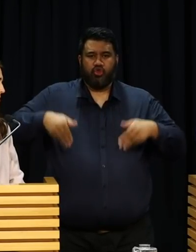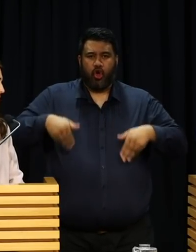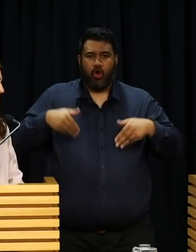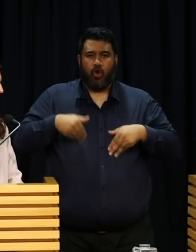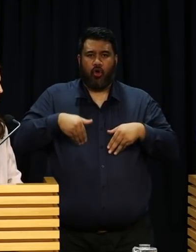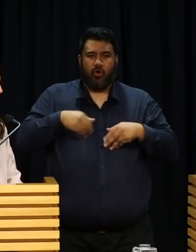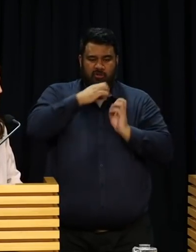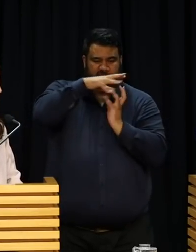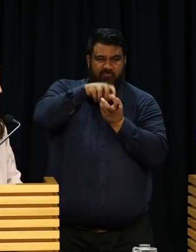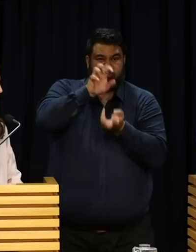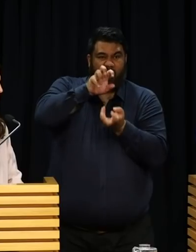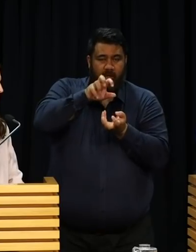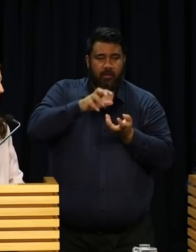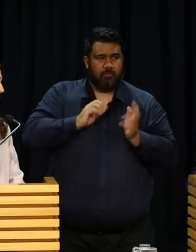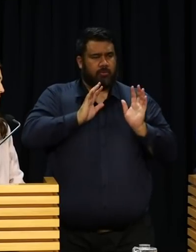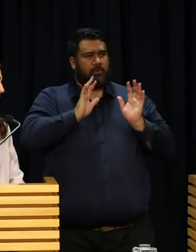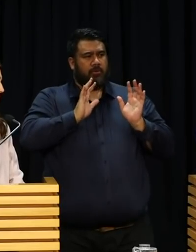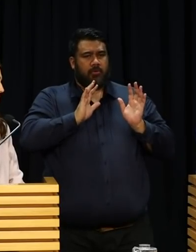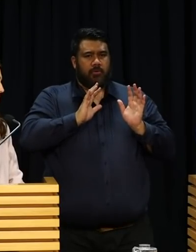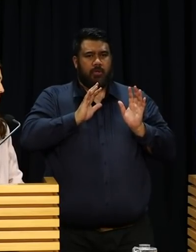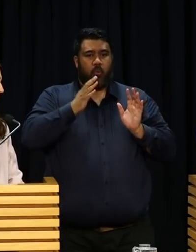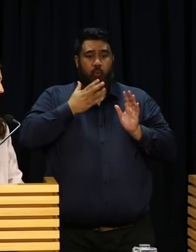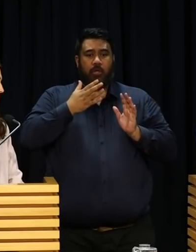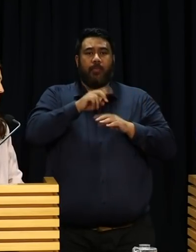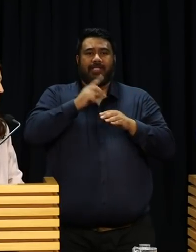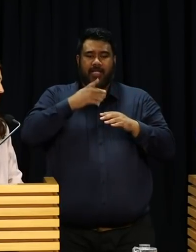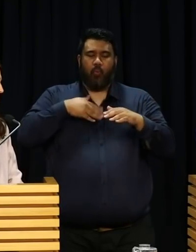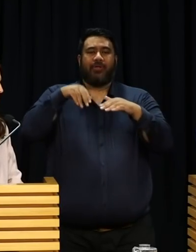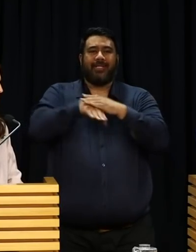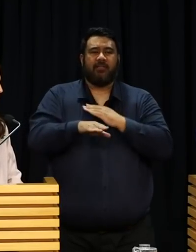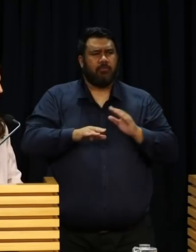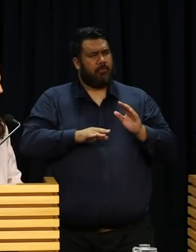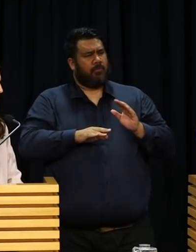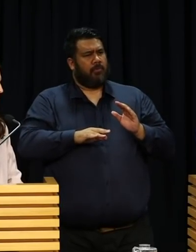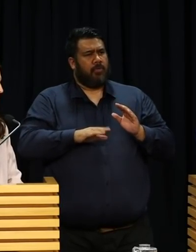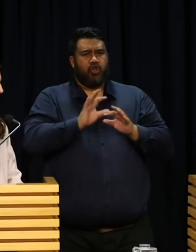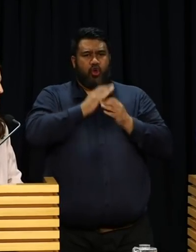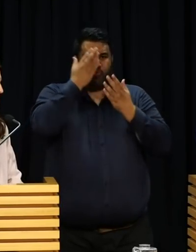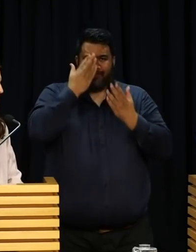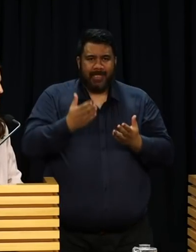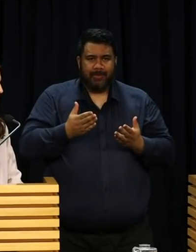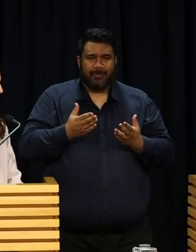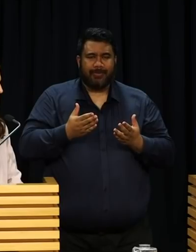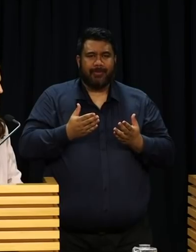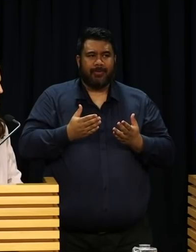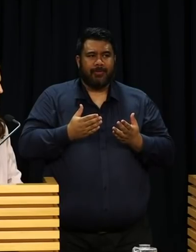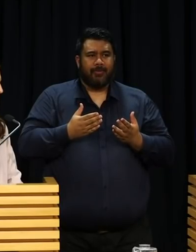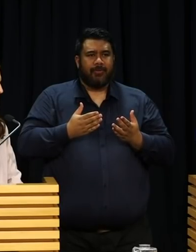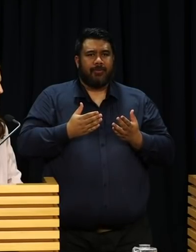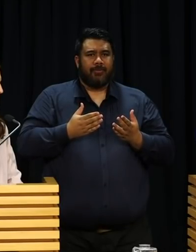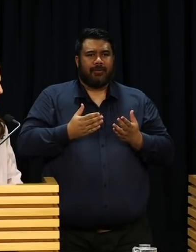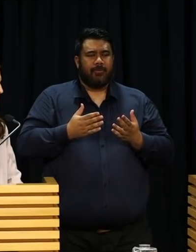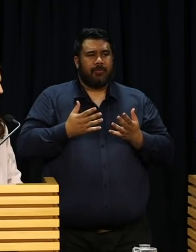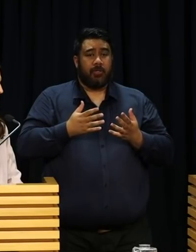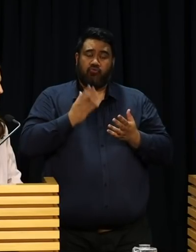frothing at the mouth in that door and wanting to come in without any respect for the people living in there, is